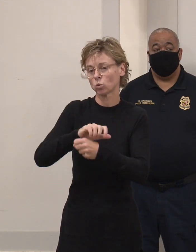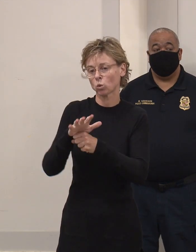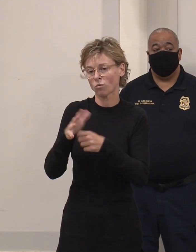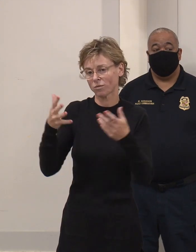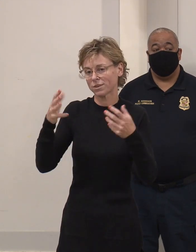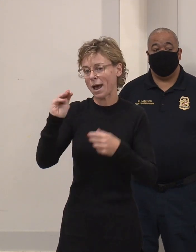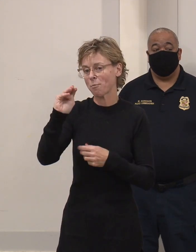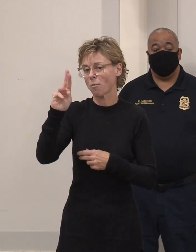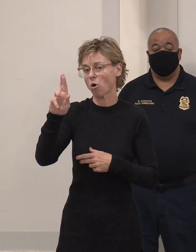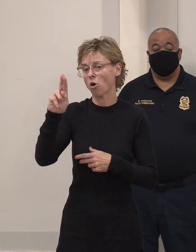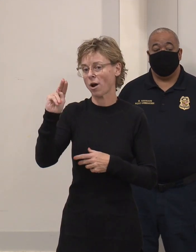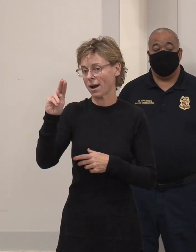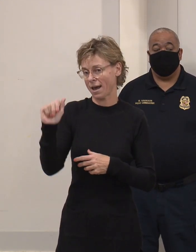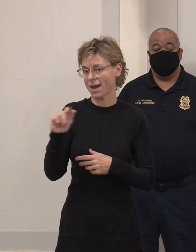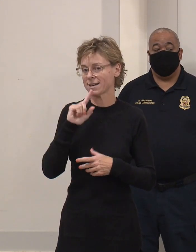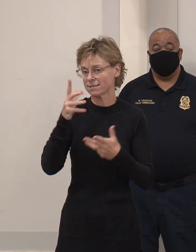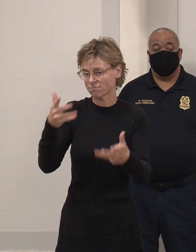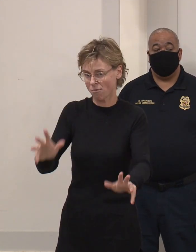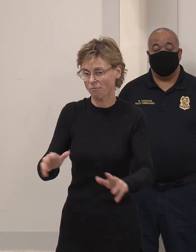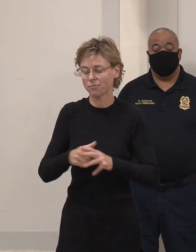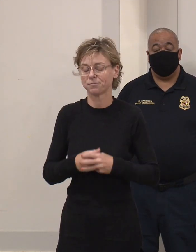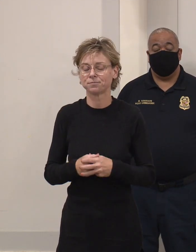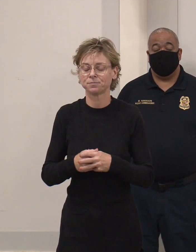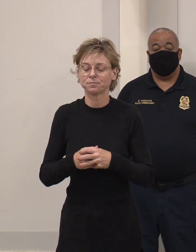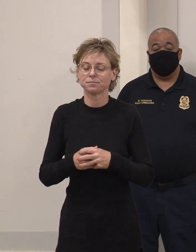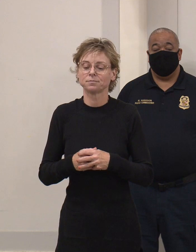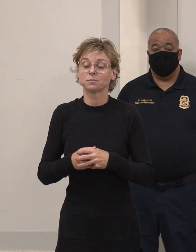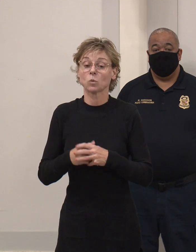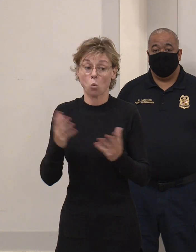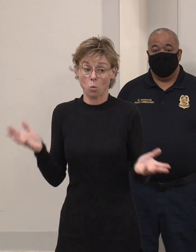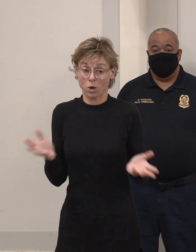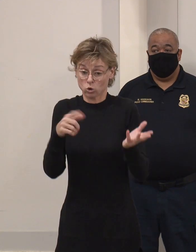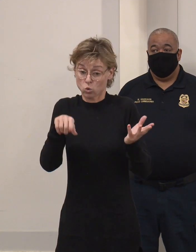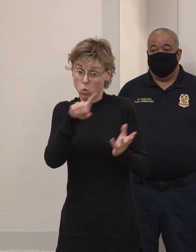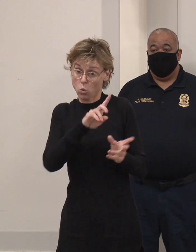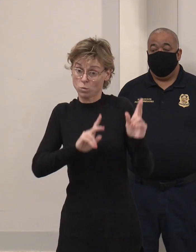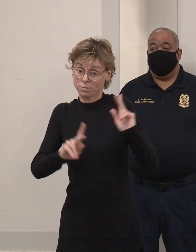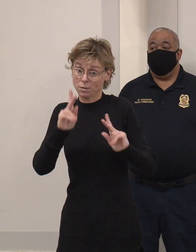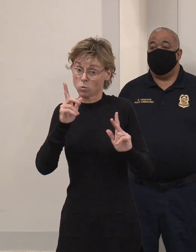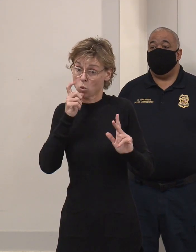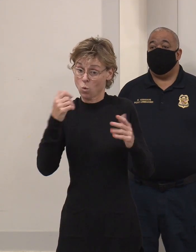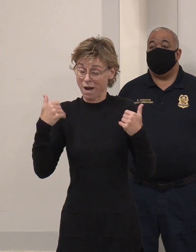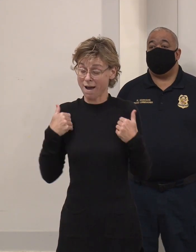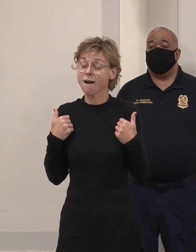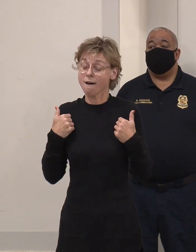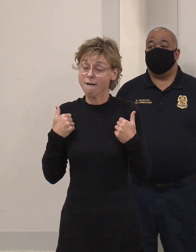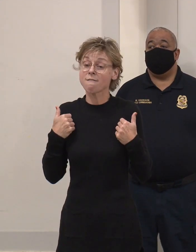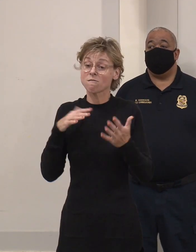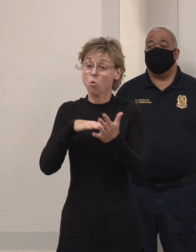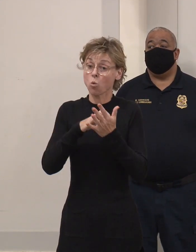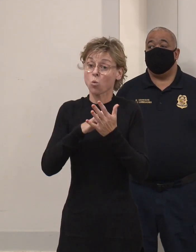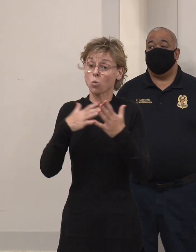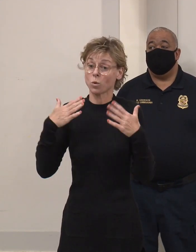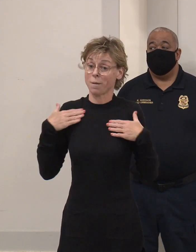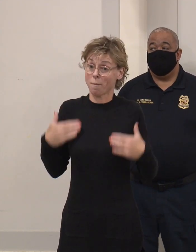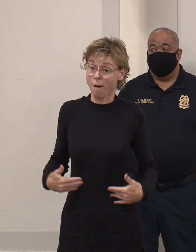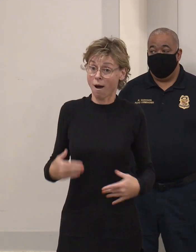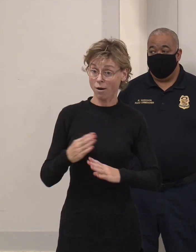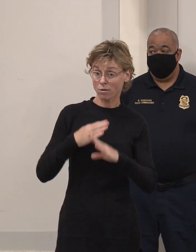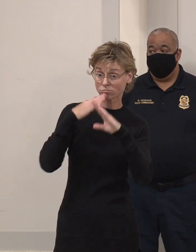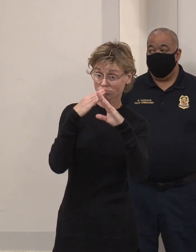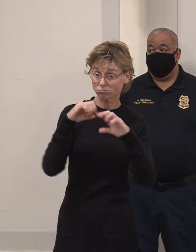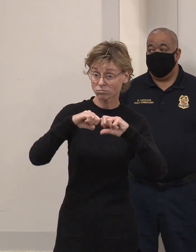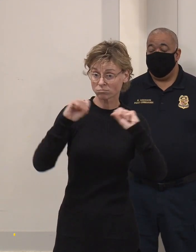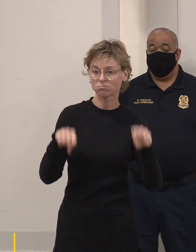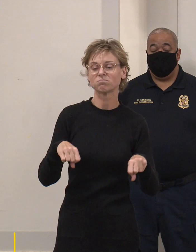We encourage residents who may be moderate to severely immunocompromised to speak with their healthcare provider about the need to receive an additional